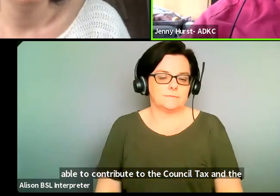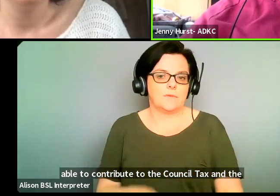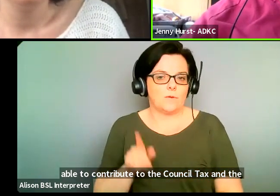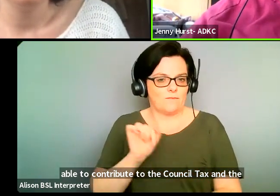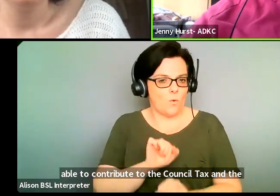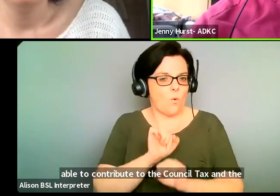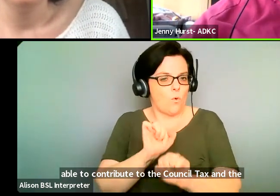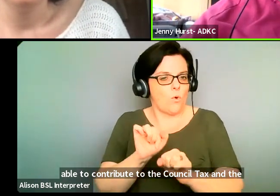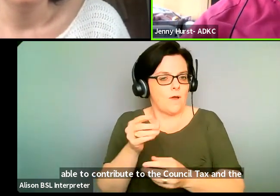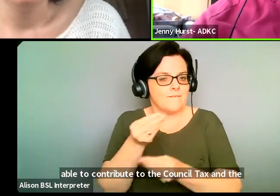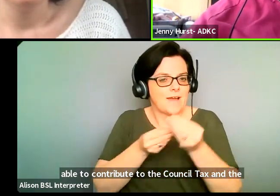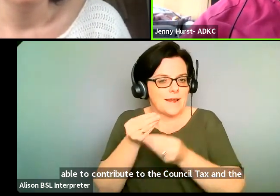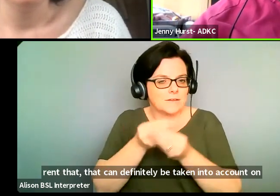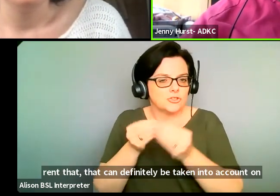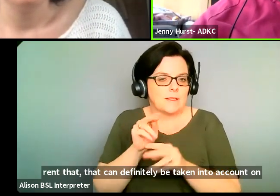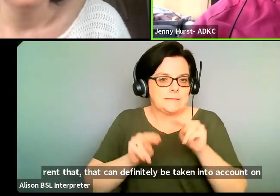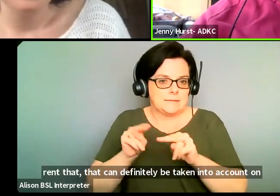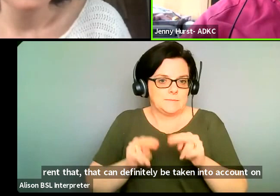financial assessment.